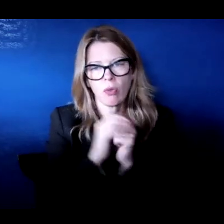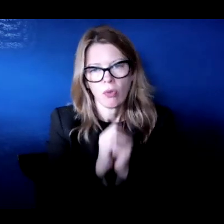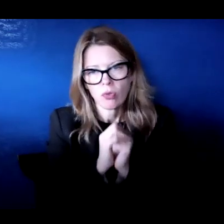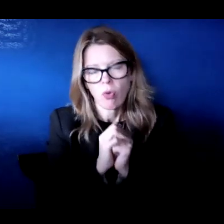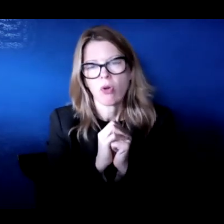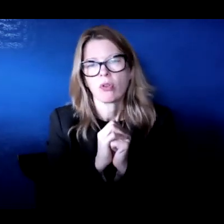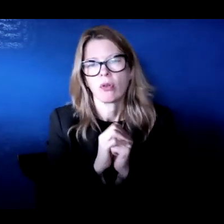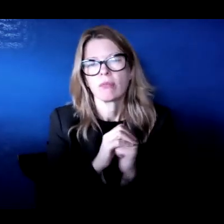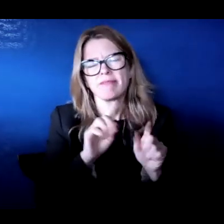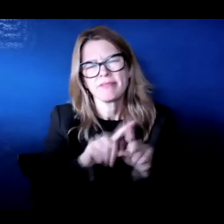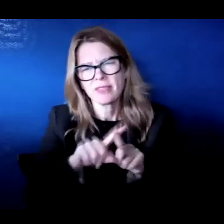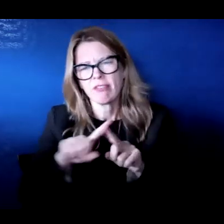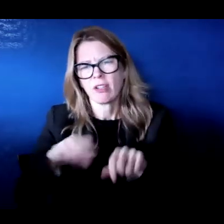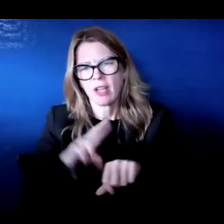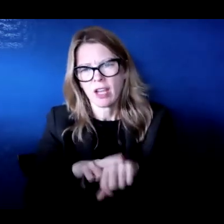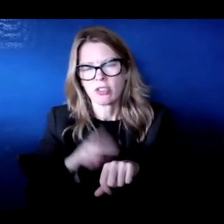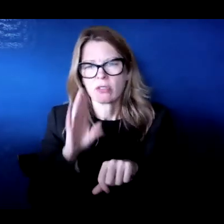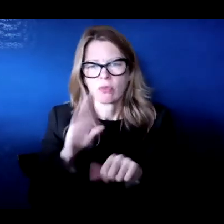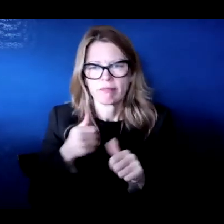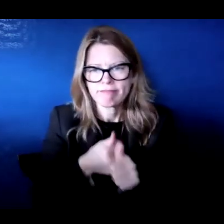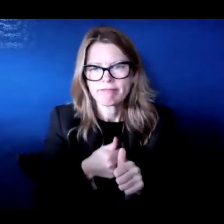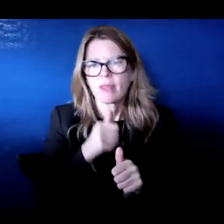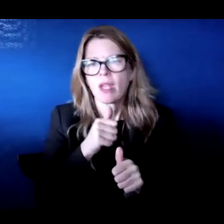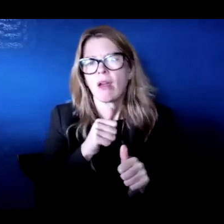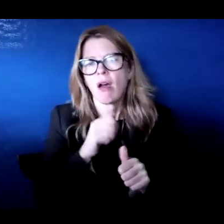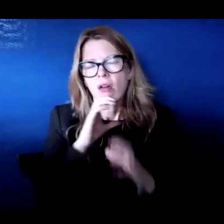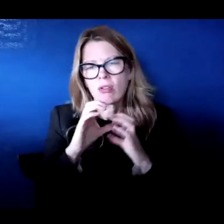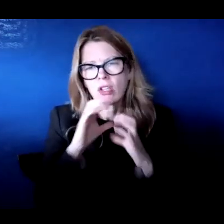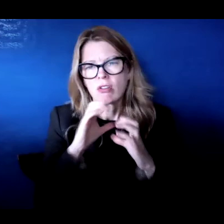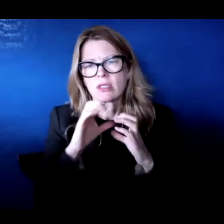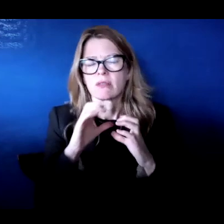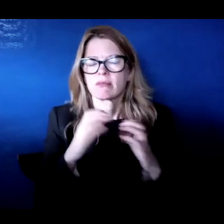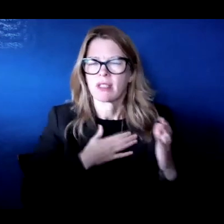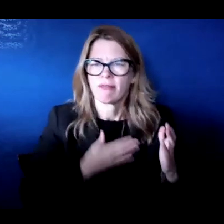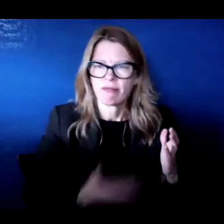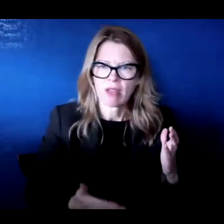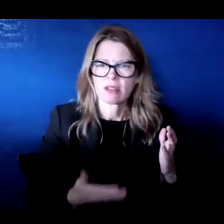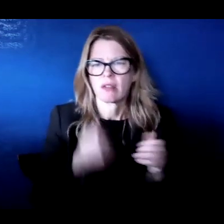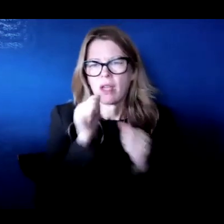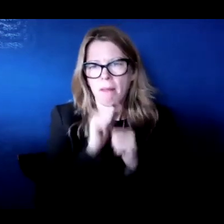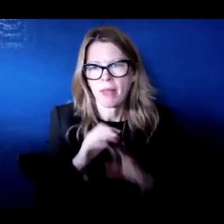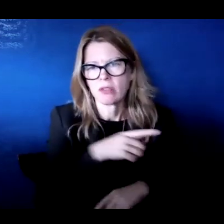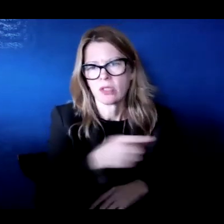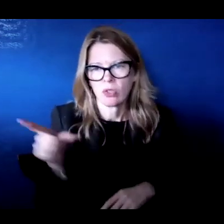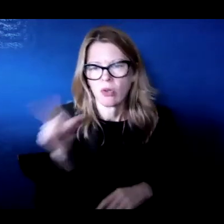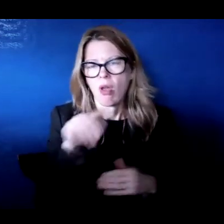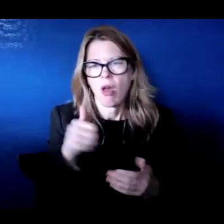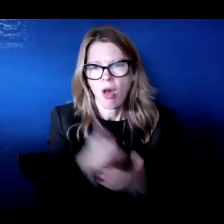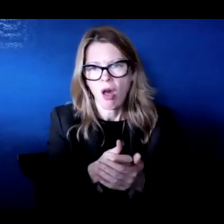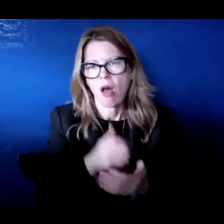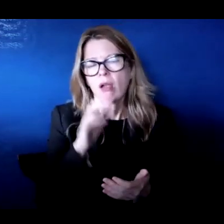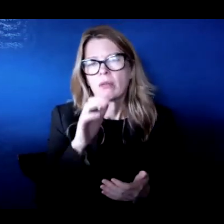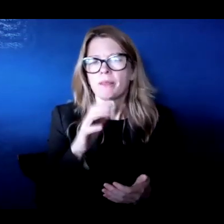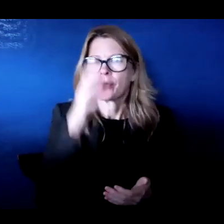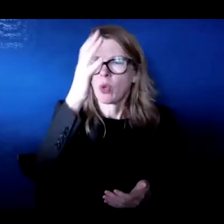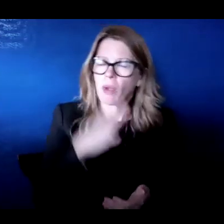all nations obey you, all tongues confess and bless you, all men and women everywhere love you and serve you